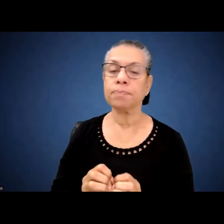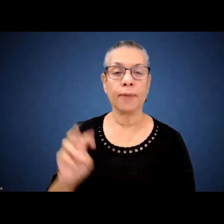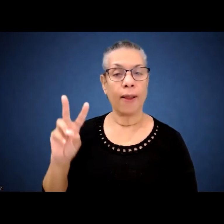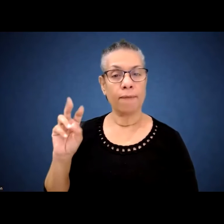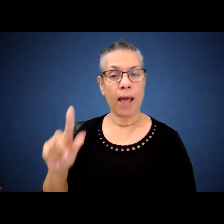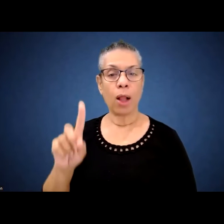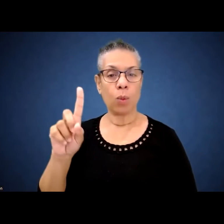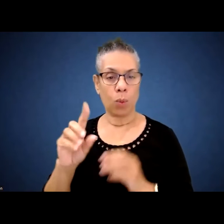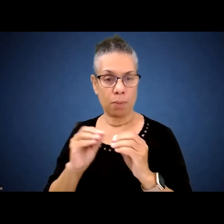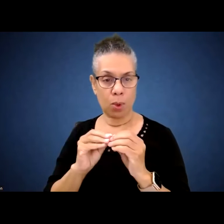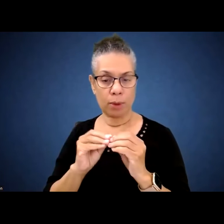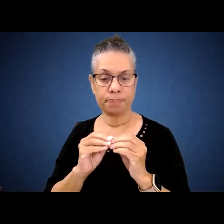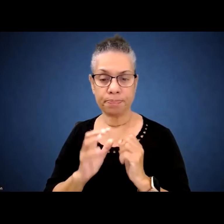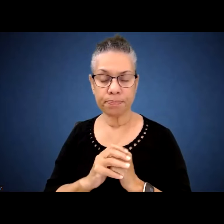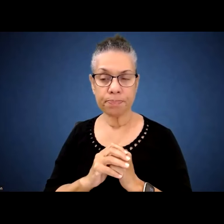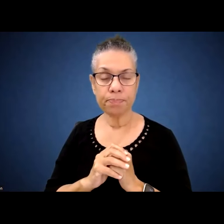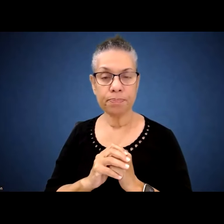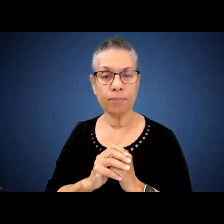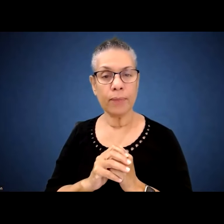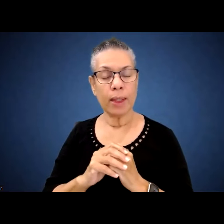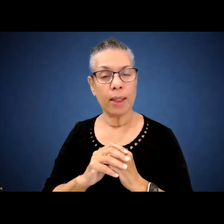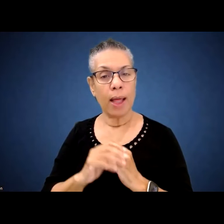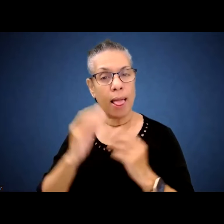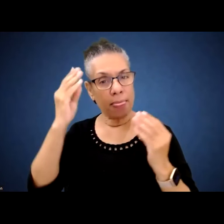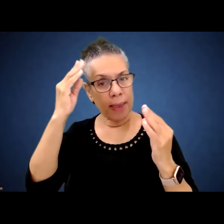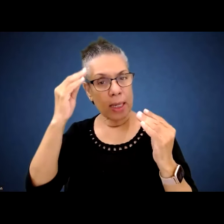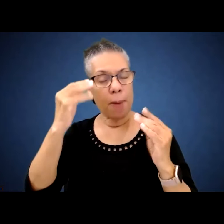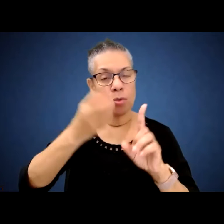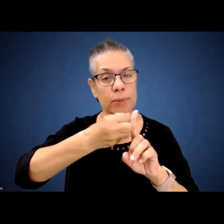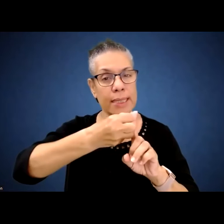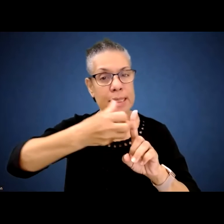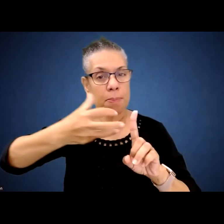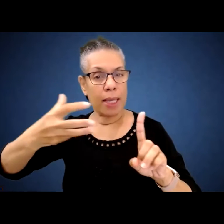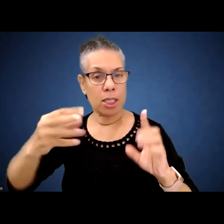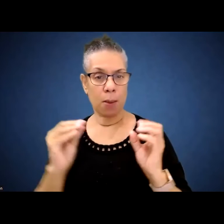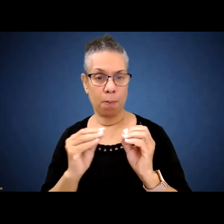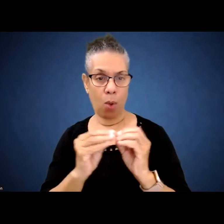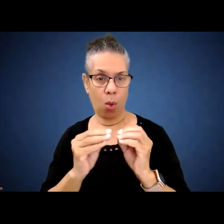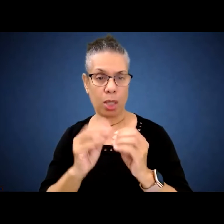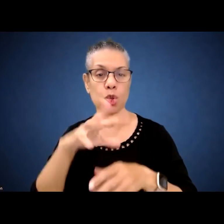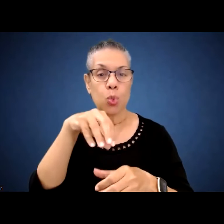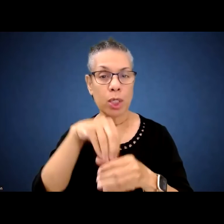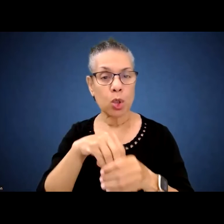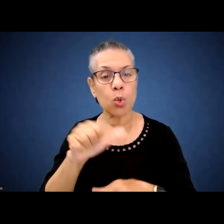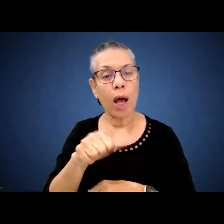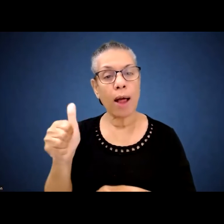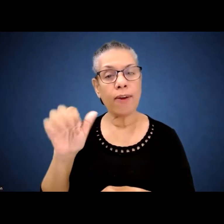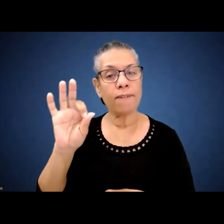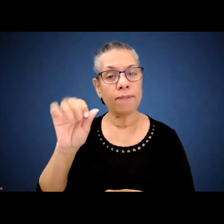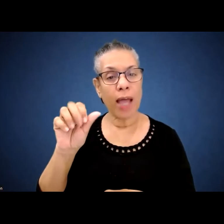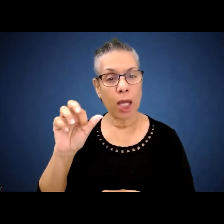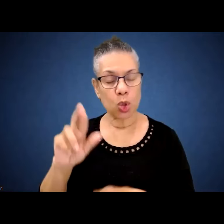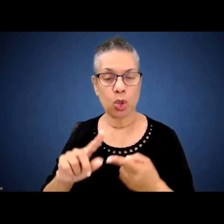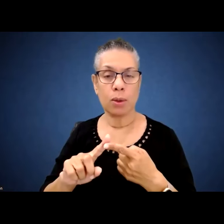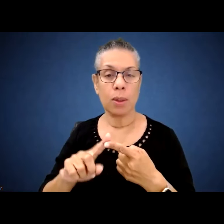the next item. Consider expanding beyond the existing criteria to include other factors, example, public